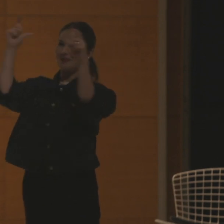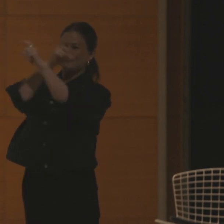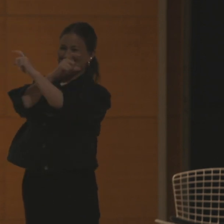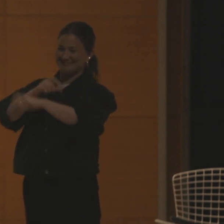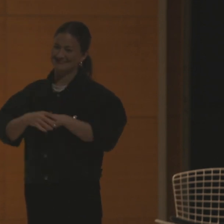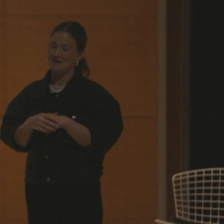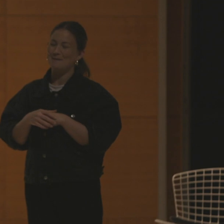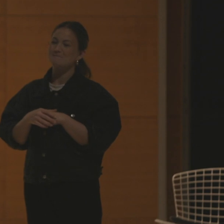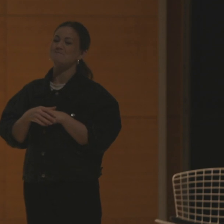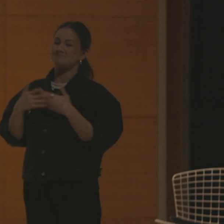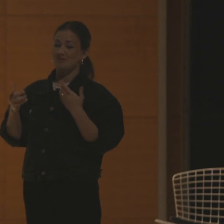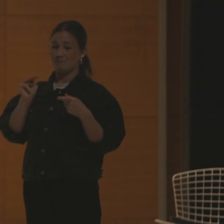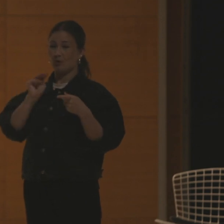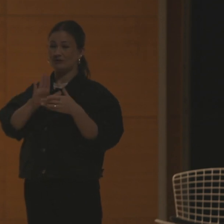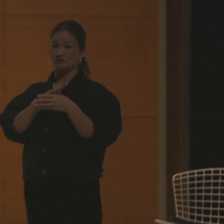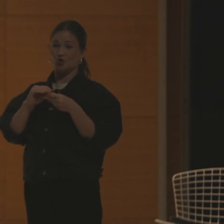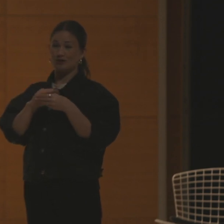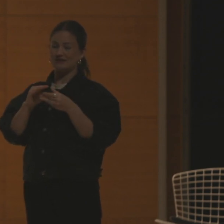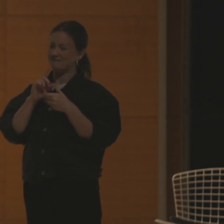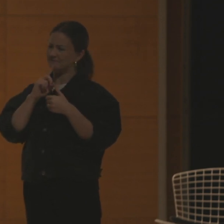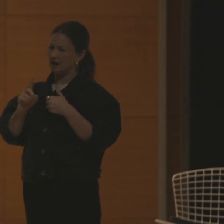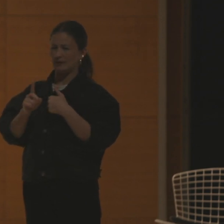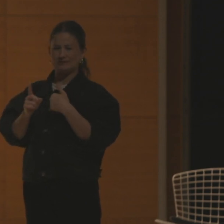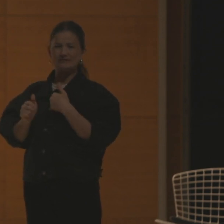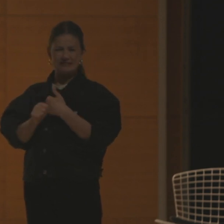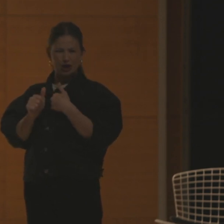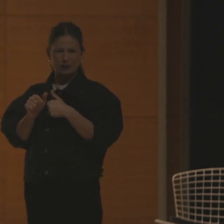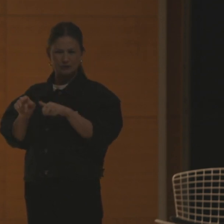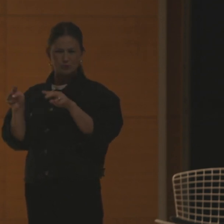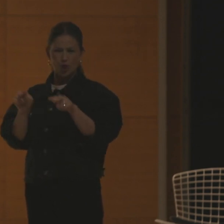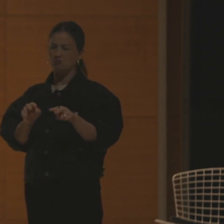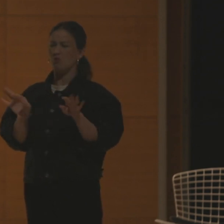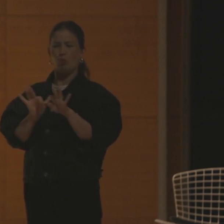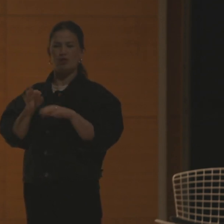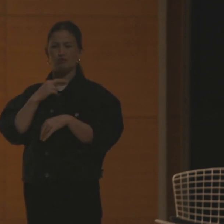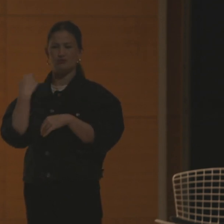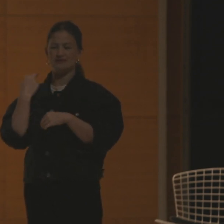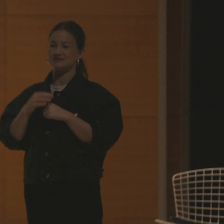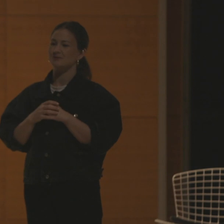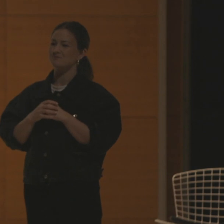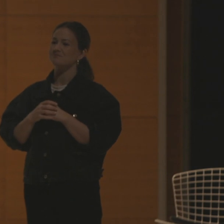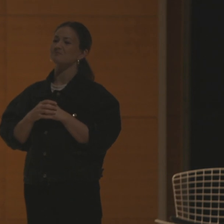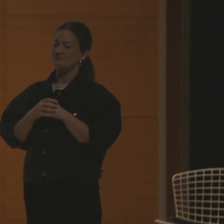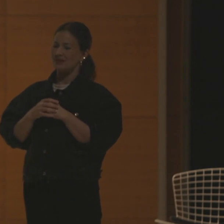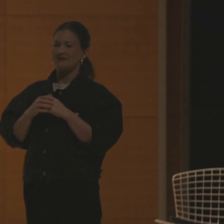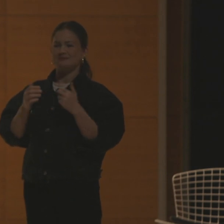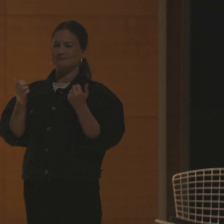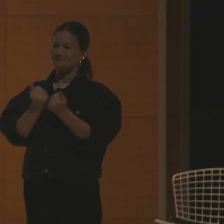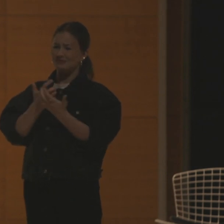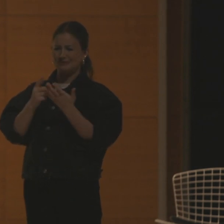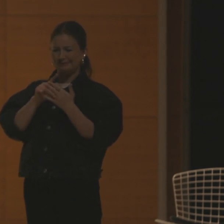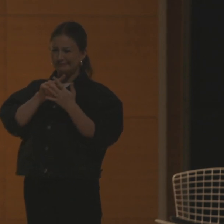Morgan's stories, daring to look is worth the risk. Of all the invisible forces that haunt Night of the Living